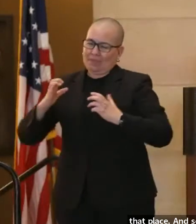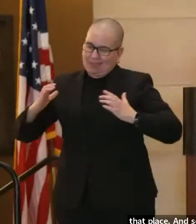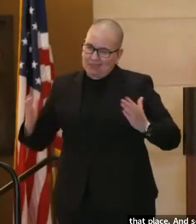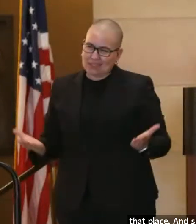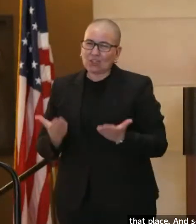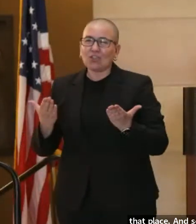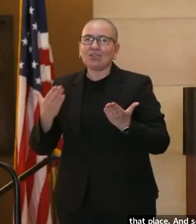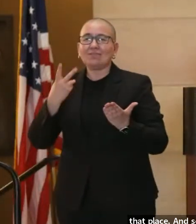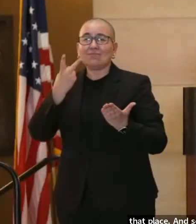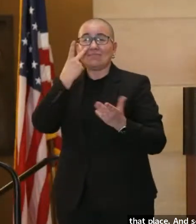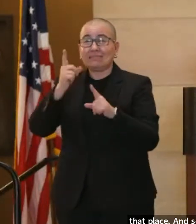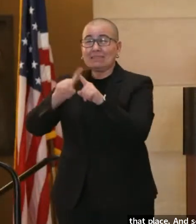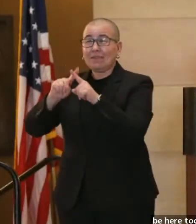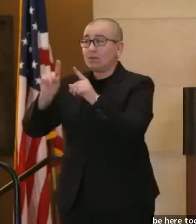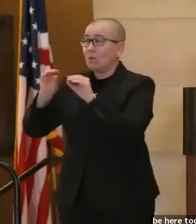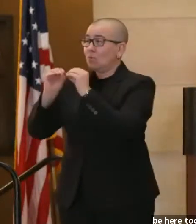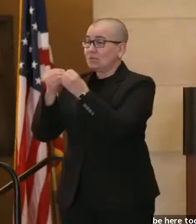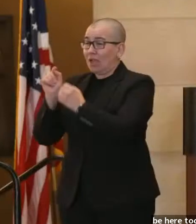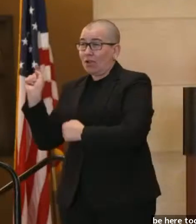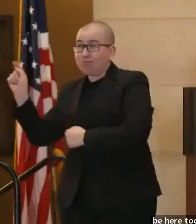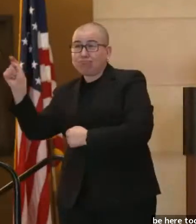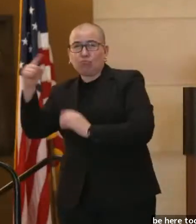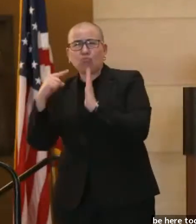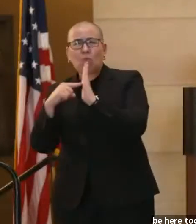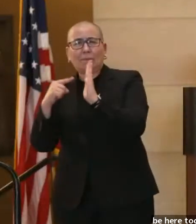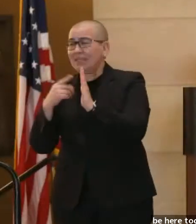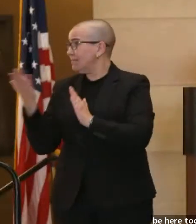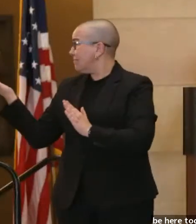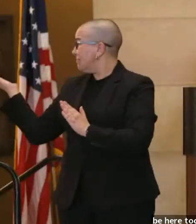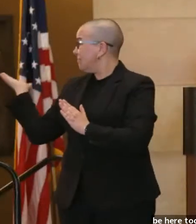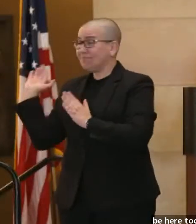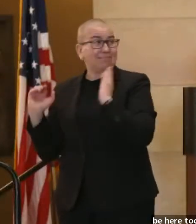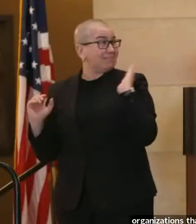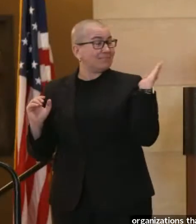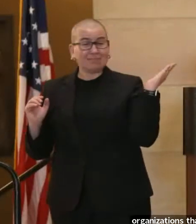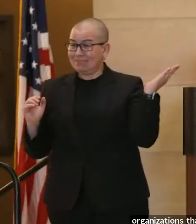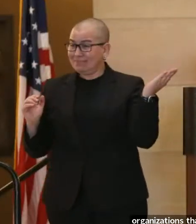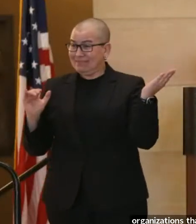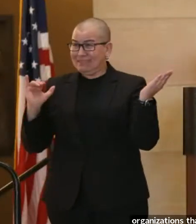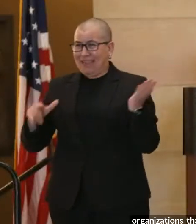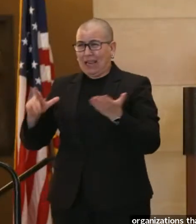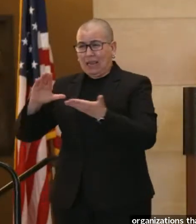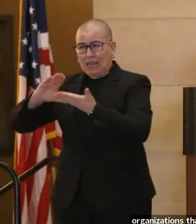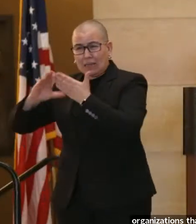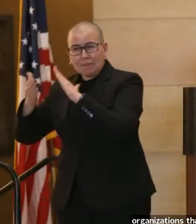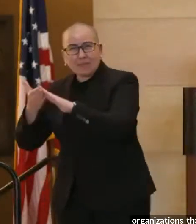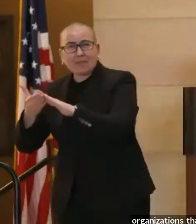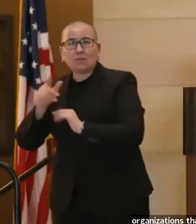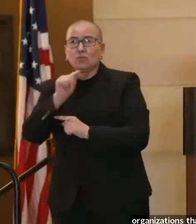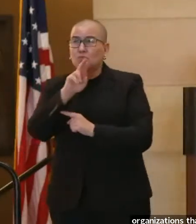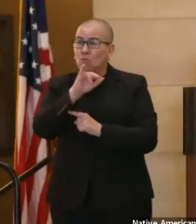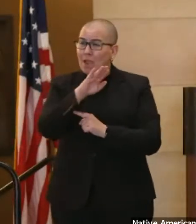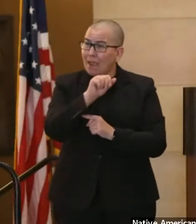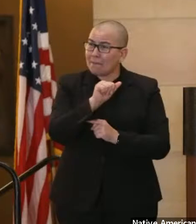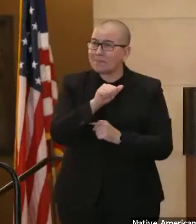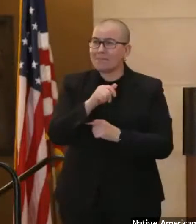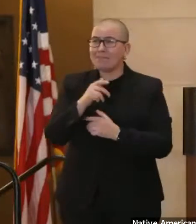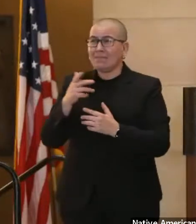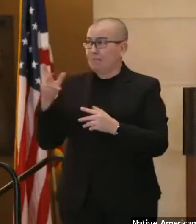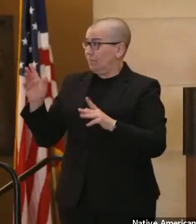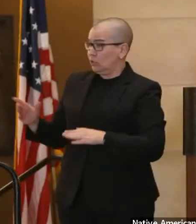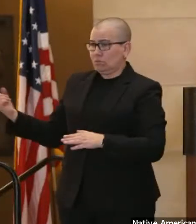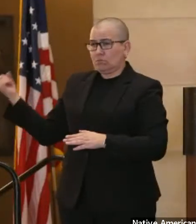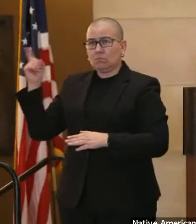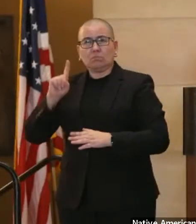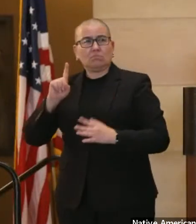organizations that, you know, represent, you know, the Native American communities and tribes, and we're here together to stand up and to have a voice